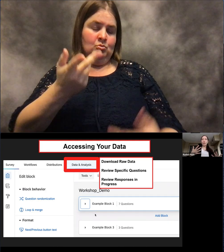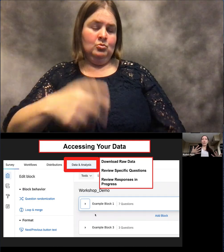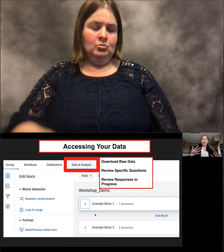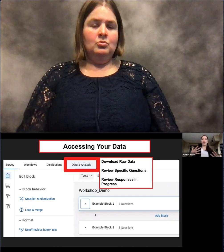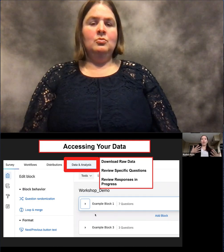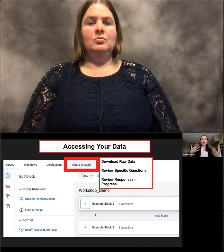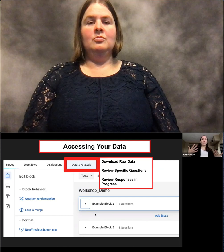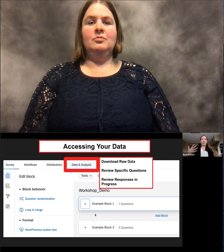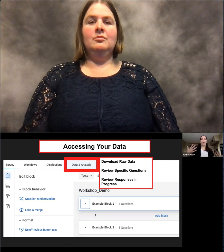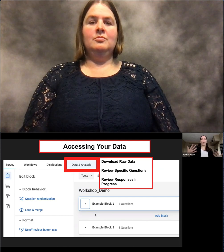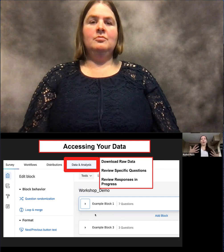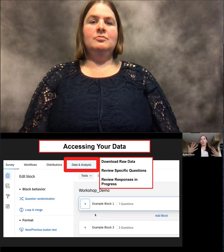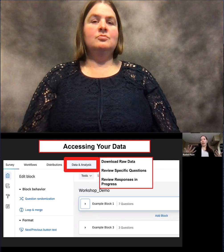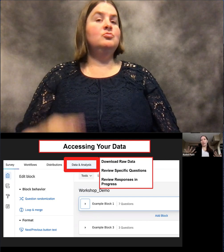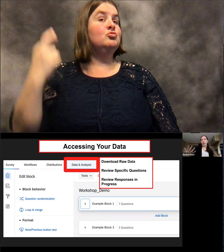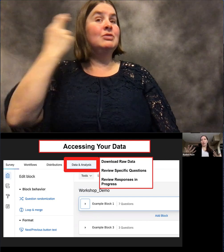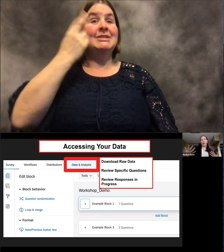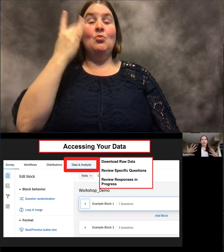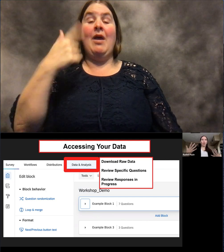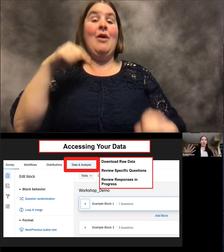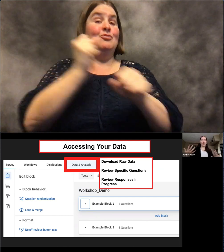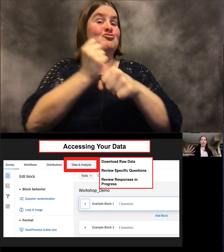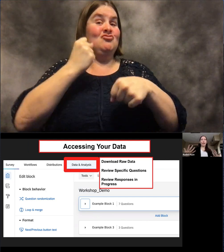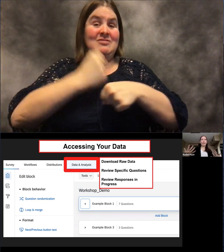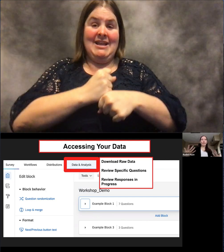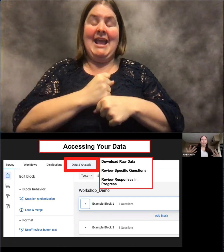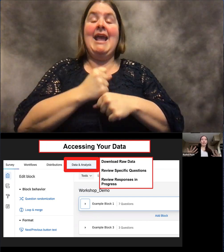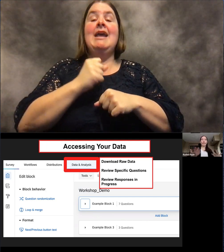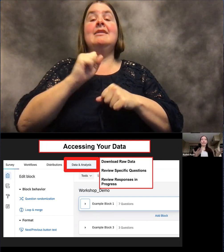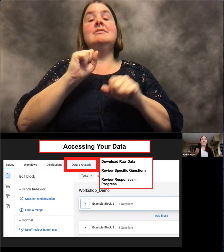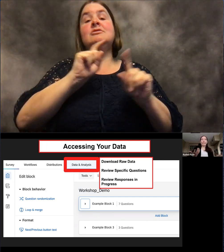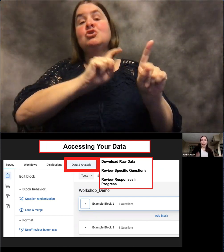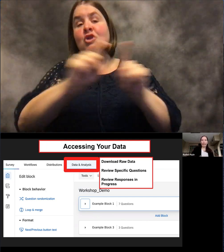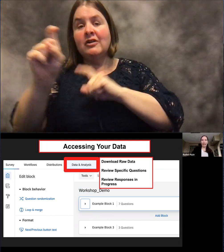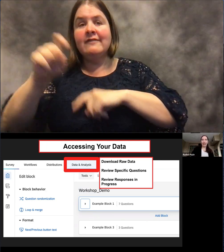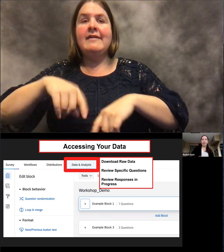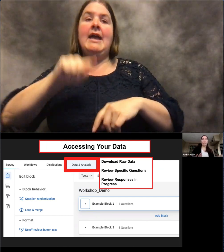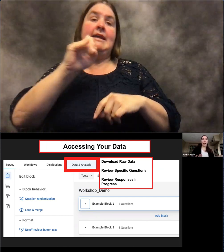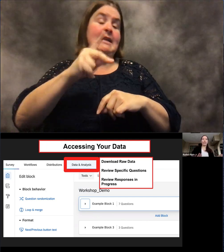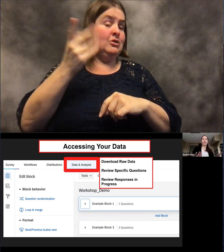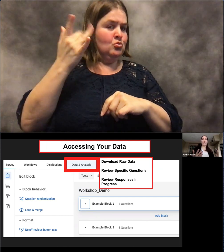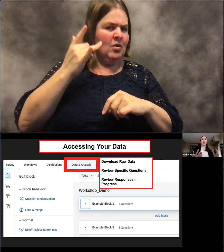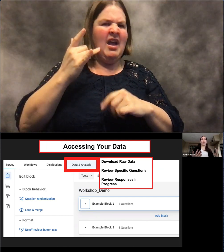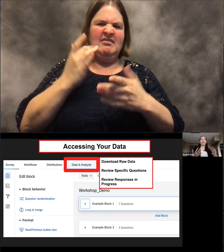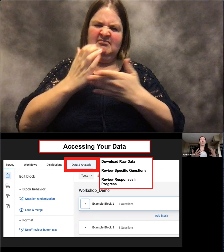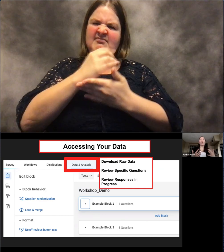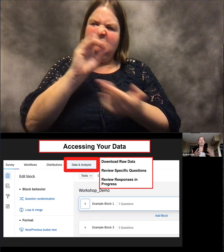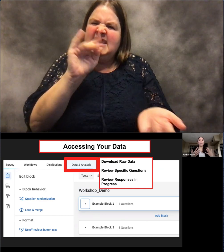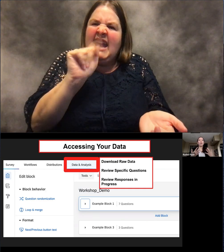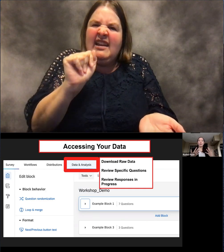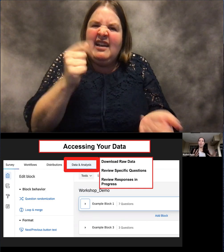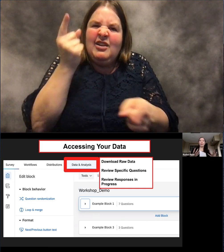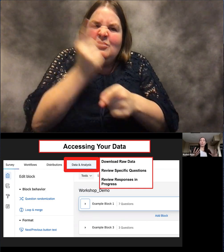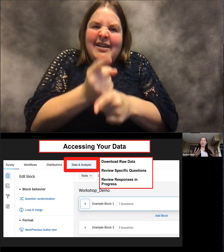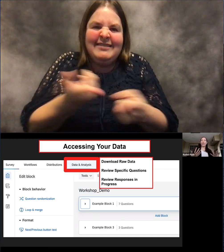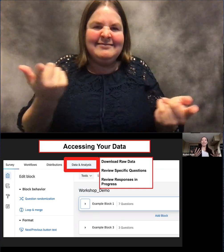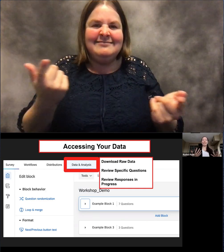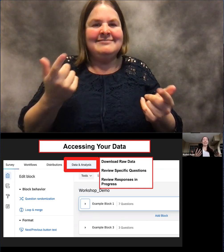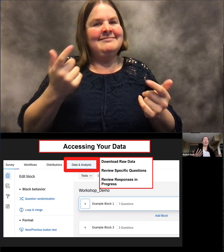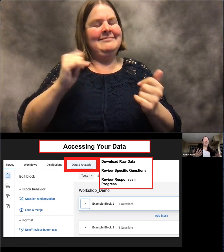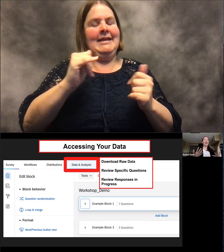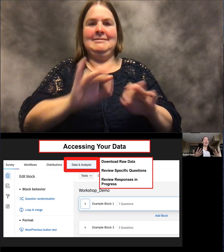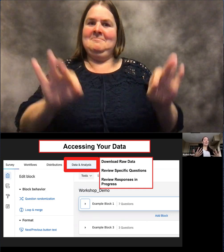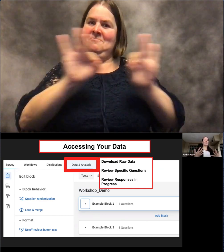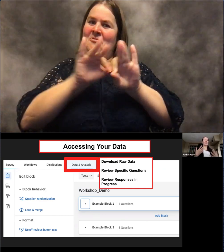And ultimately, the reason why we create these surveys and create these tasks is to get data, right? So this is one of the most important